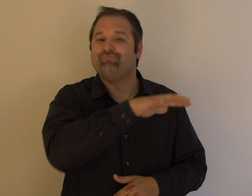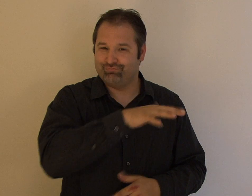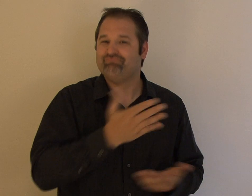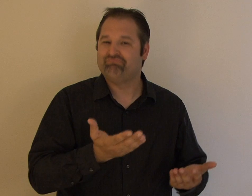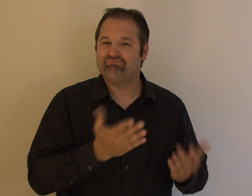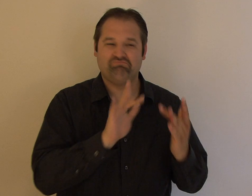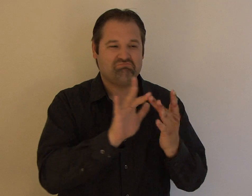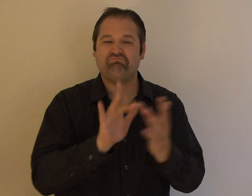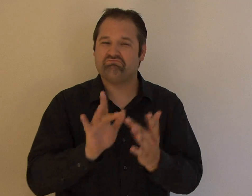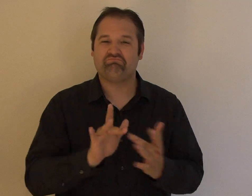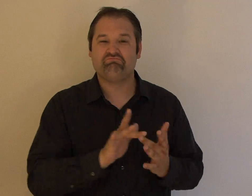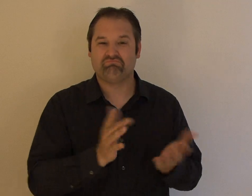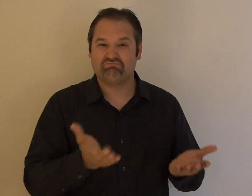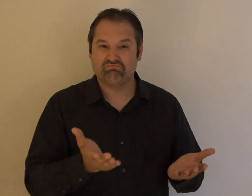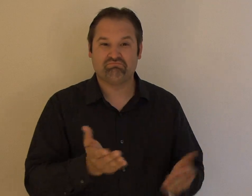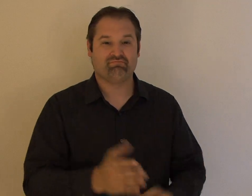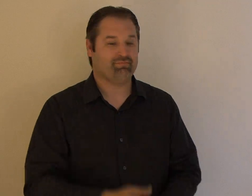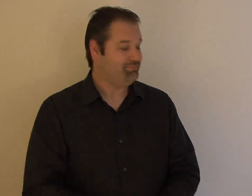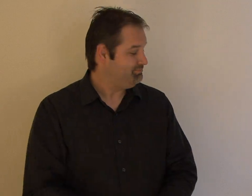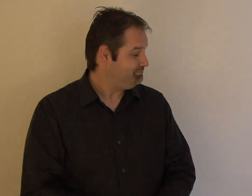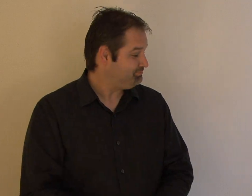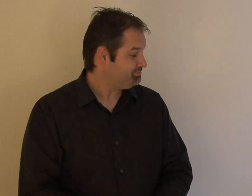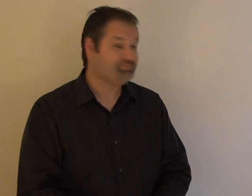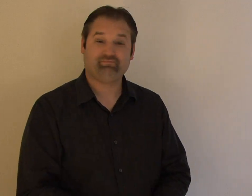Different religious organizations.